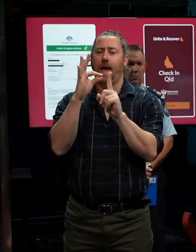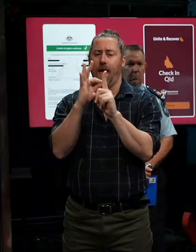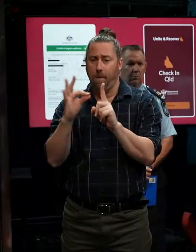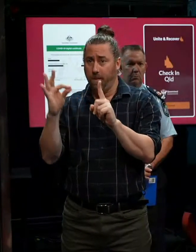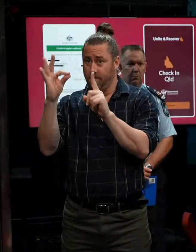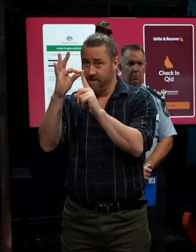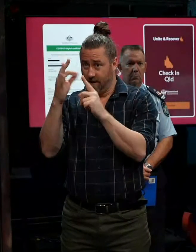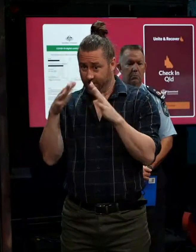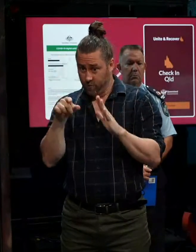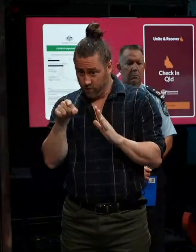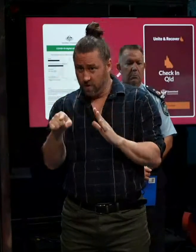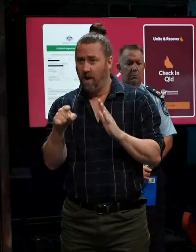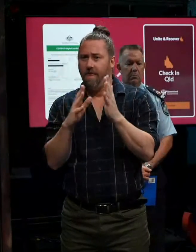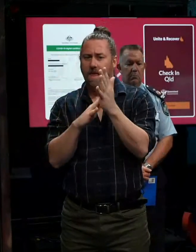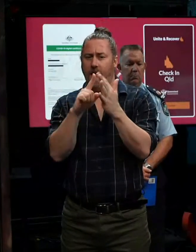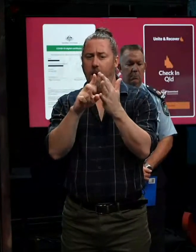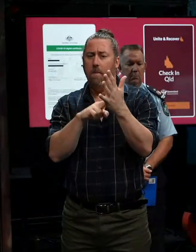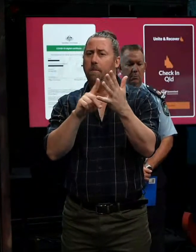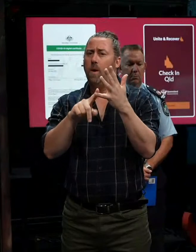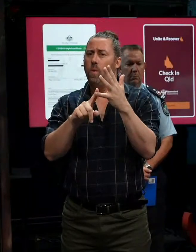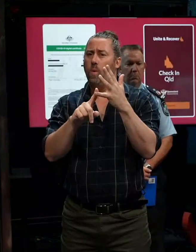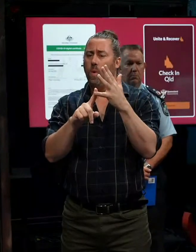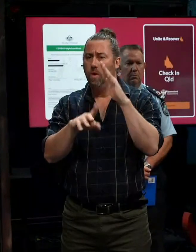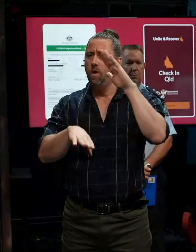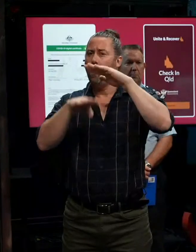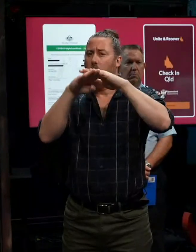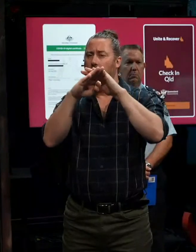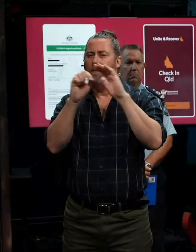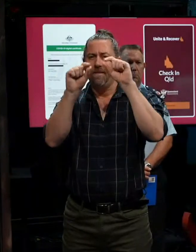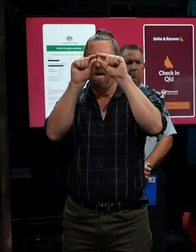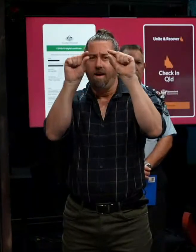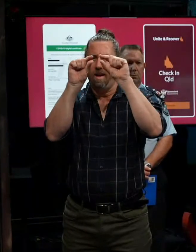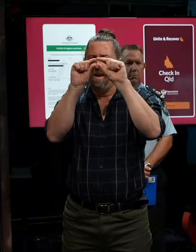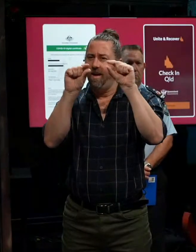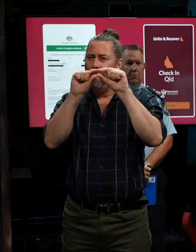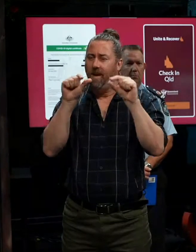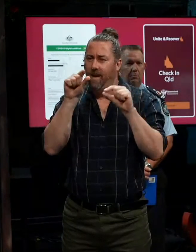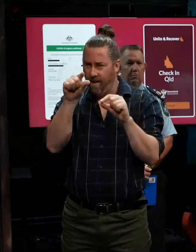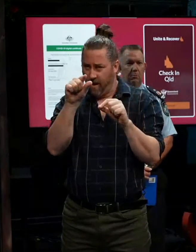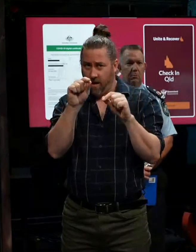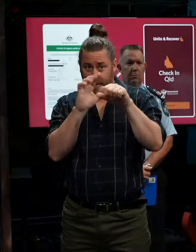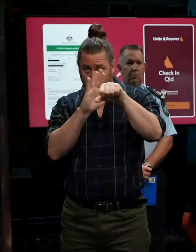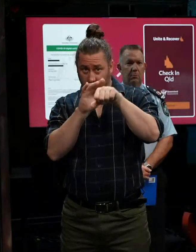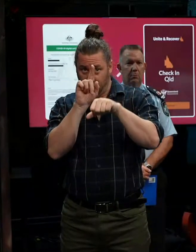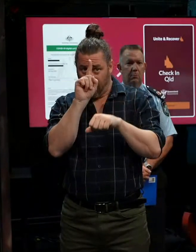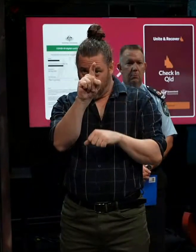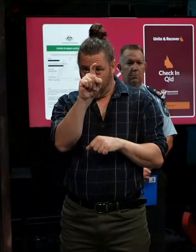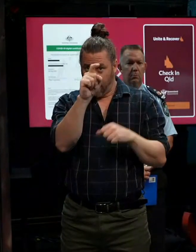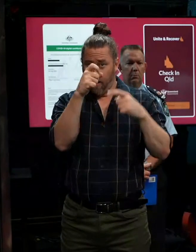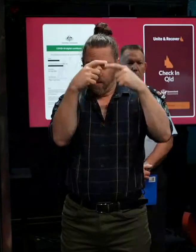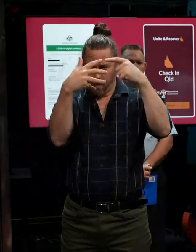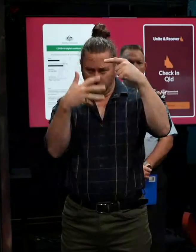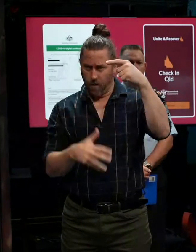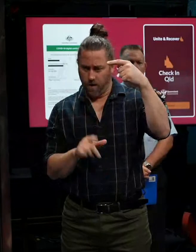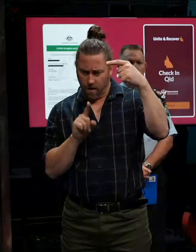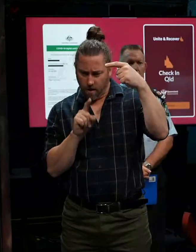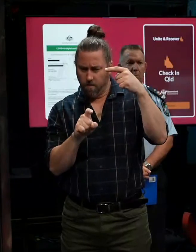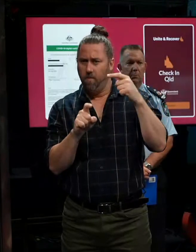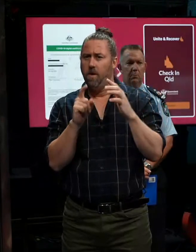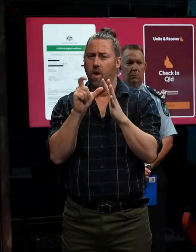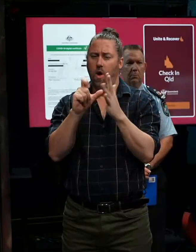and then go to the menu at the top left-hand corner of your Check in Queensland app. Tick on the COVID-19